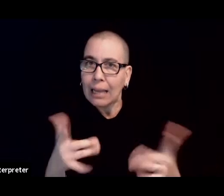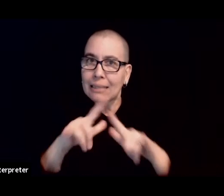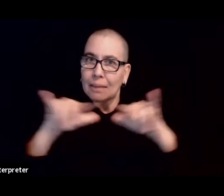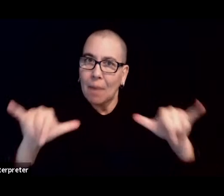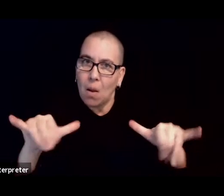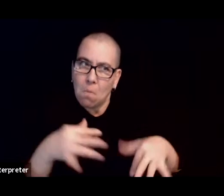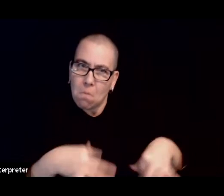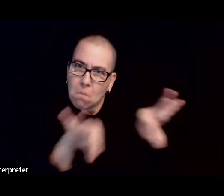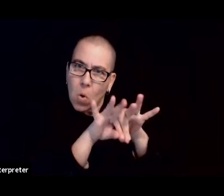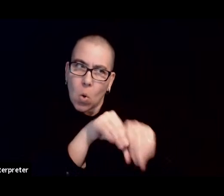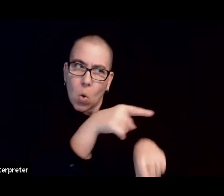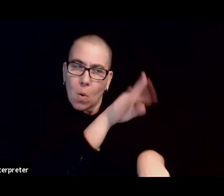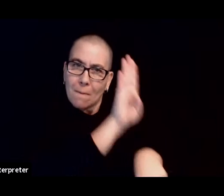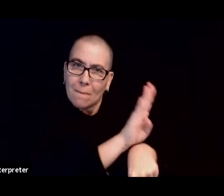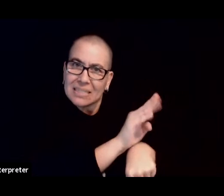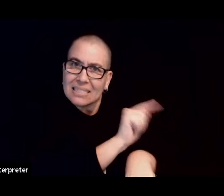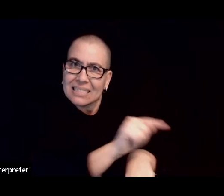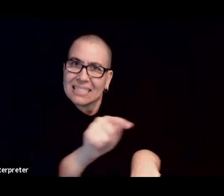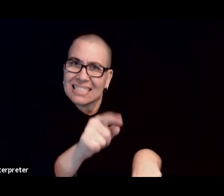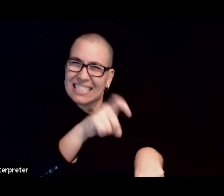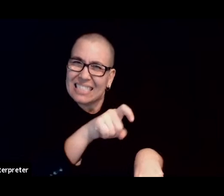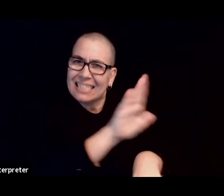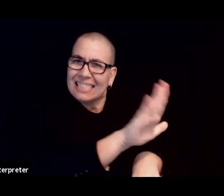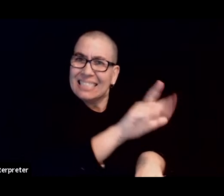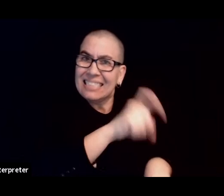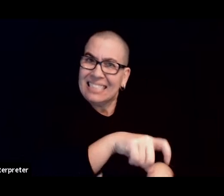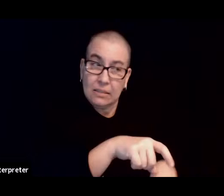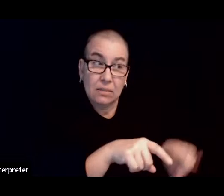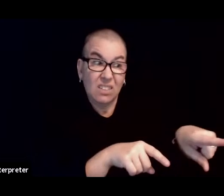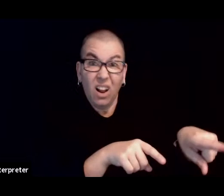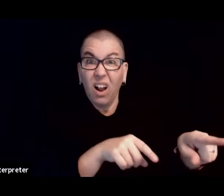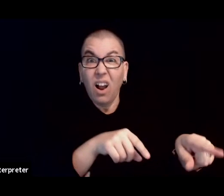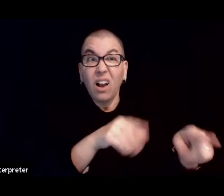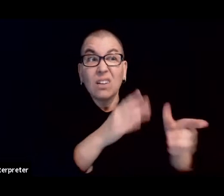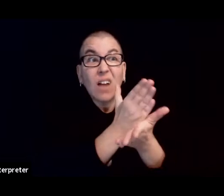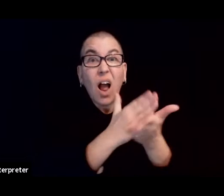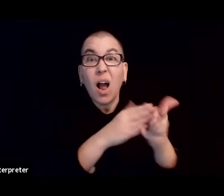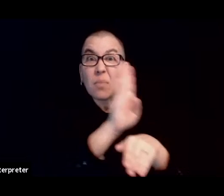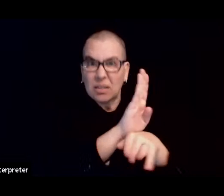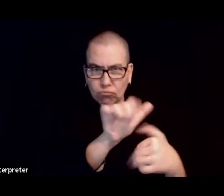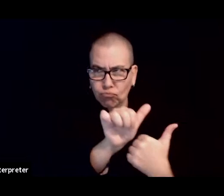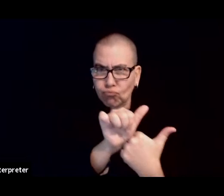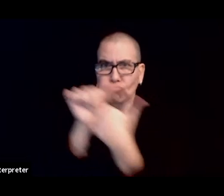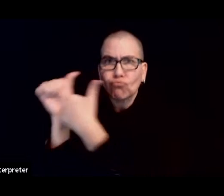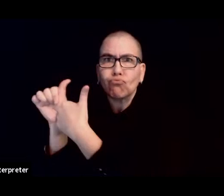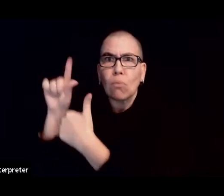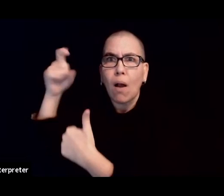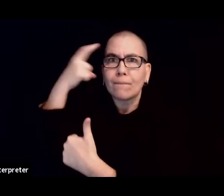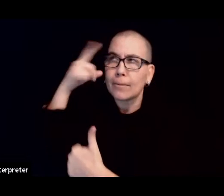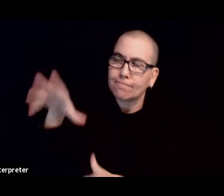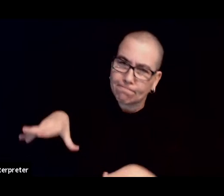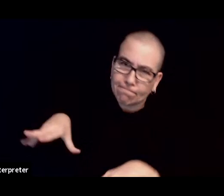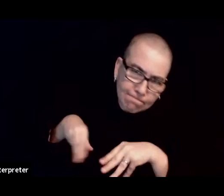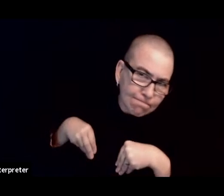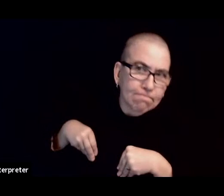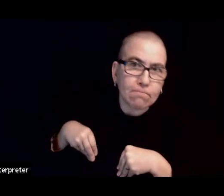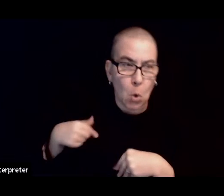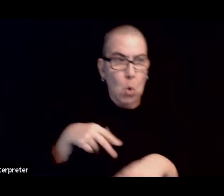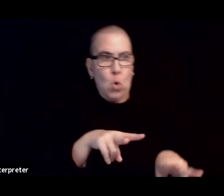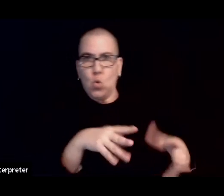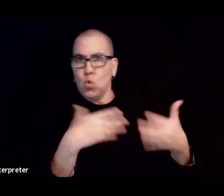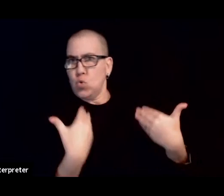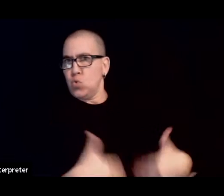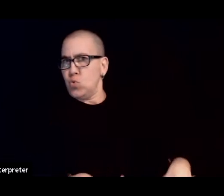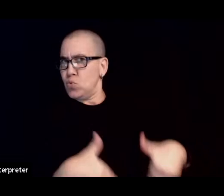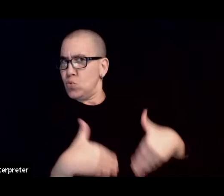governor's executive orders, and out of fairness to them, and we believe it's critical that we enforce